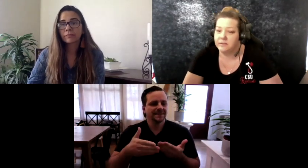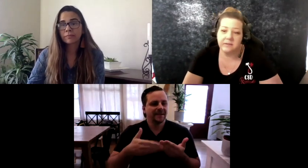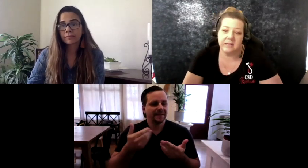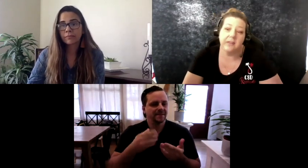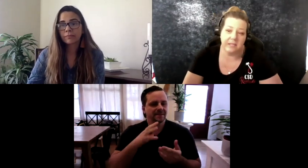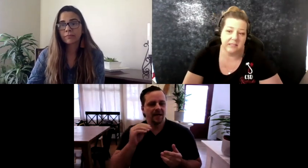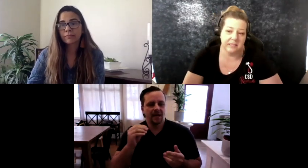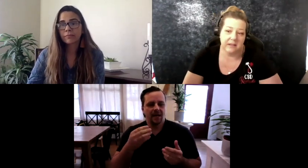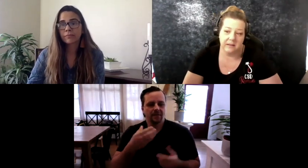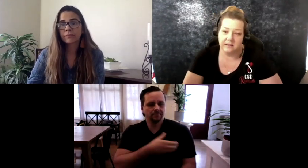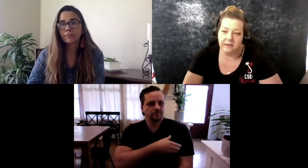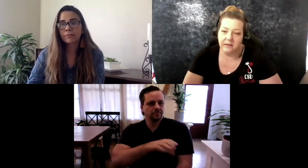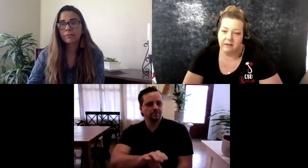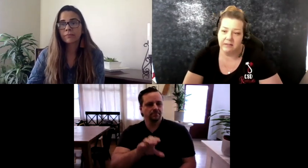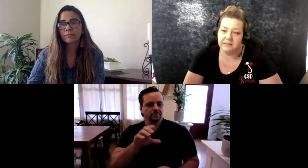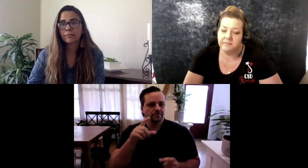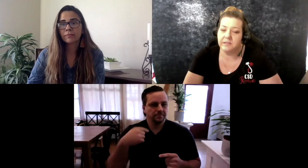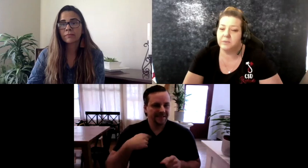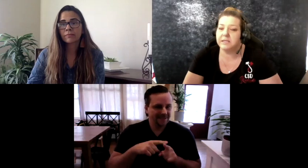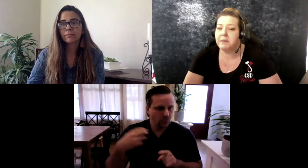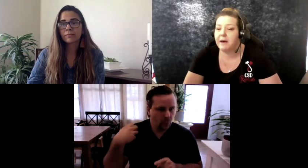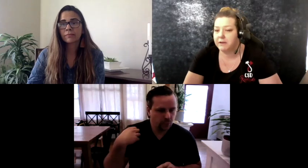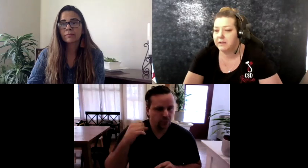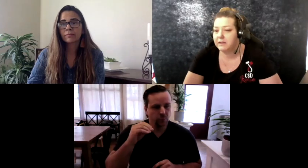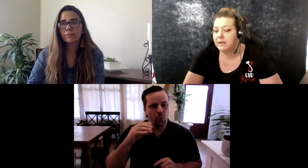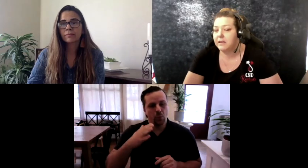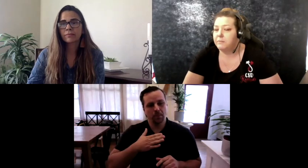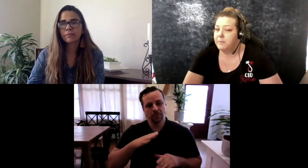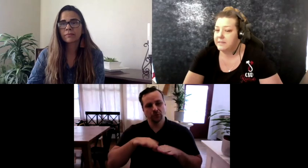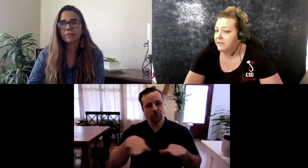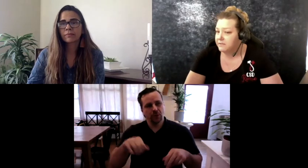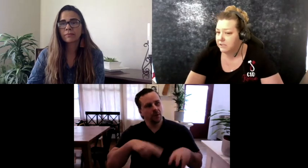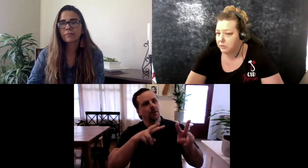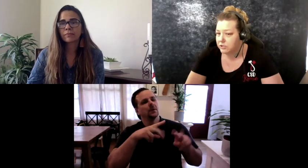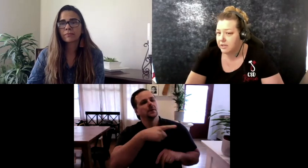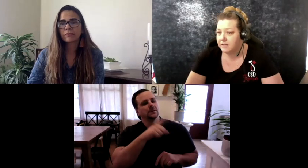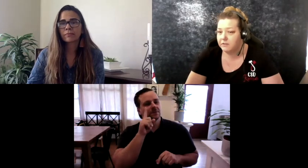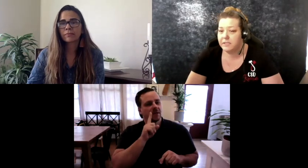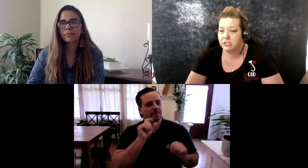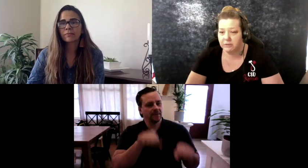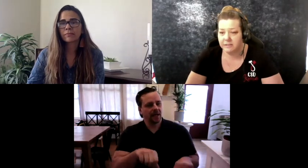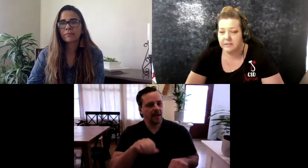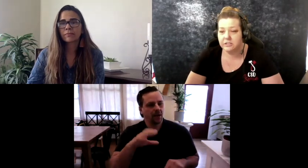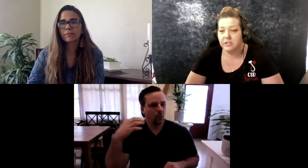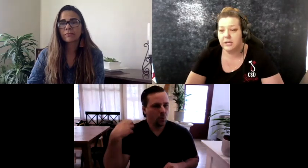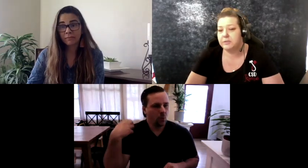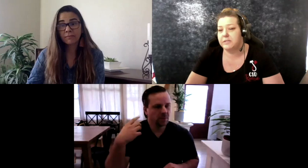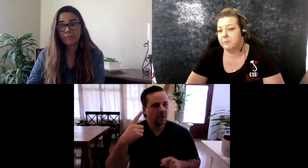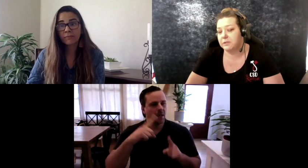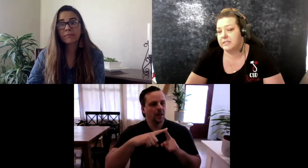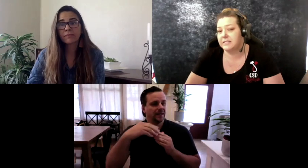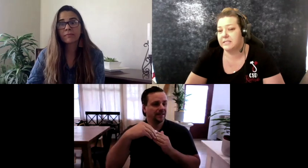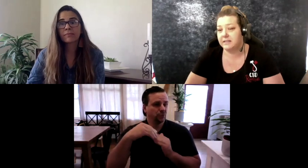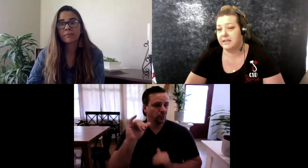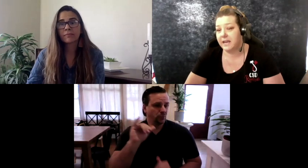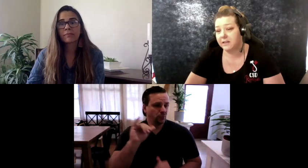with the other kids in the other areas. It's really empowering for myself as a coach and for my children to look up to a deaf